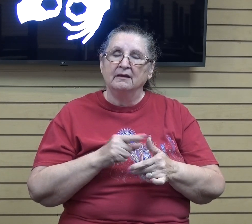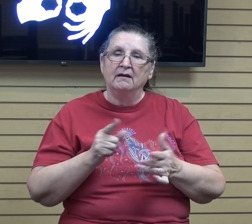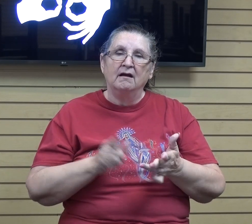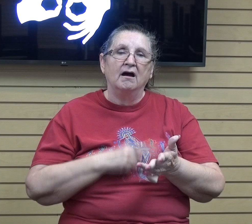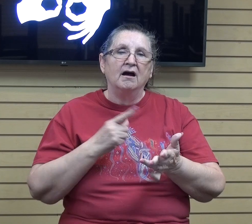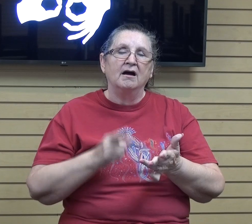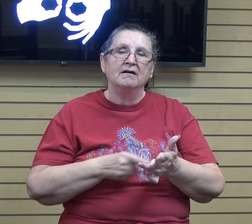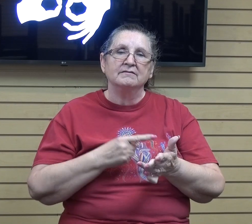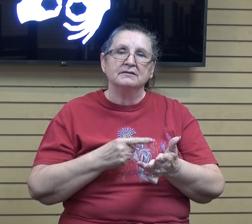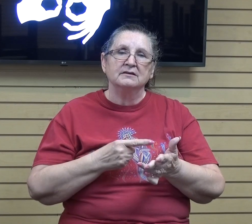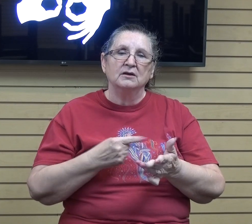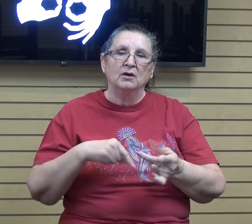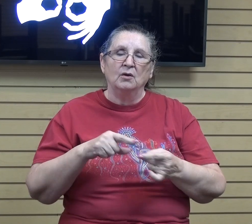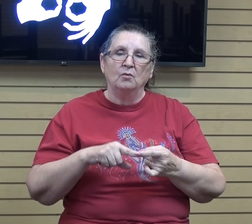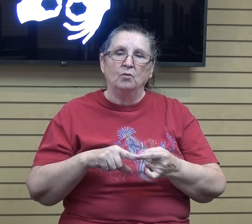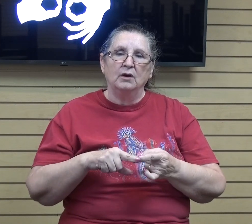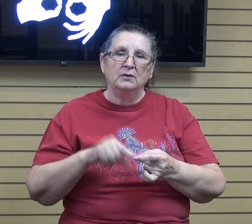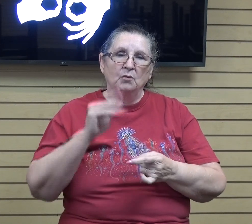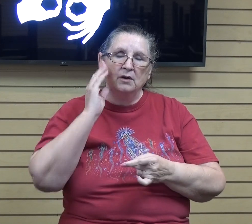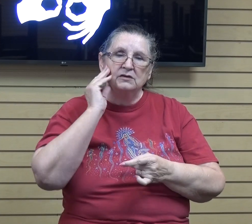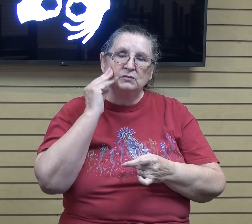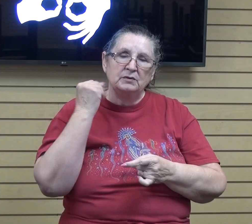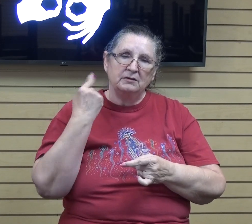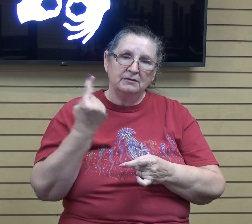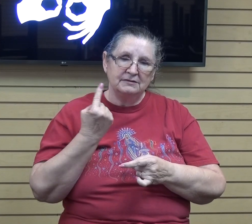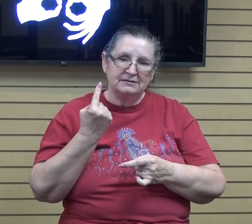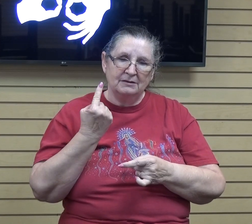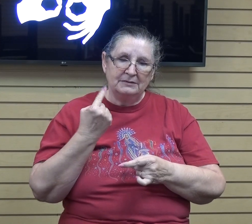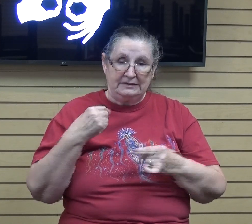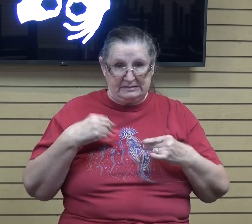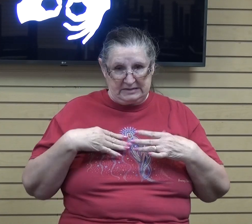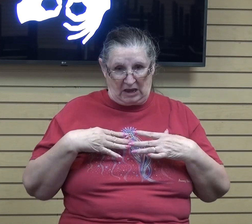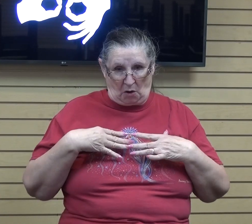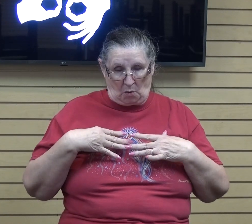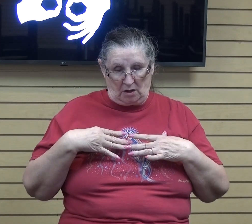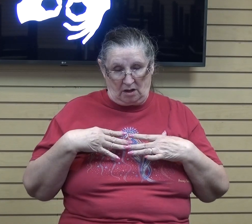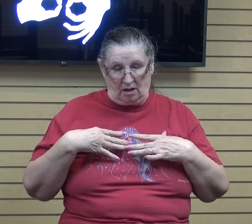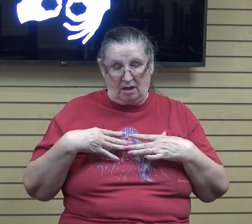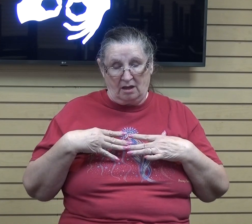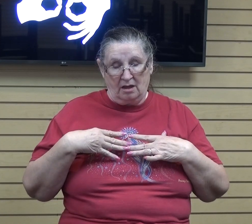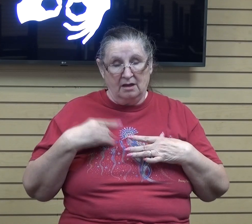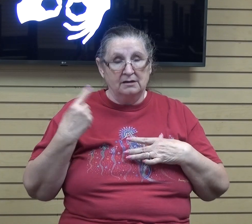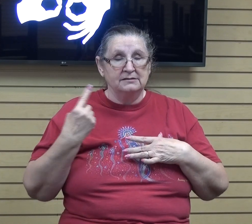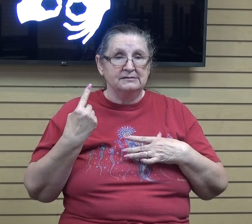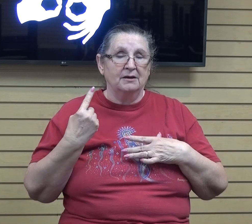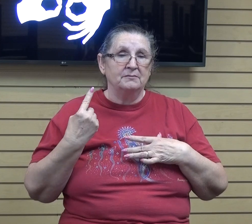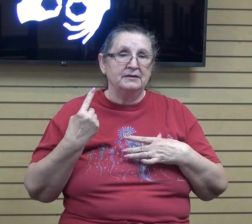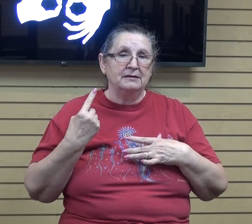oftentimes when we're going through something that's scary, something that's painful,